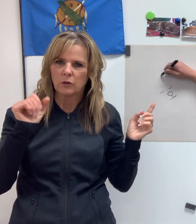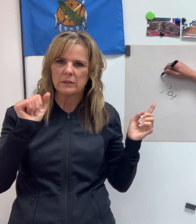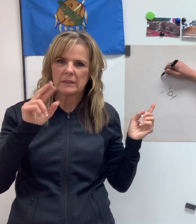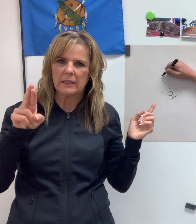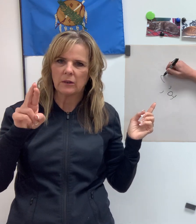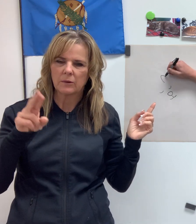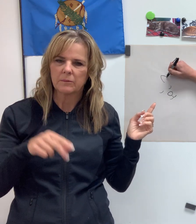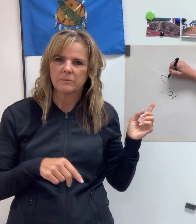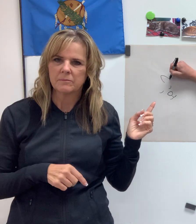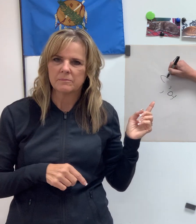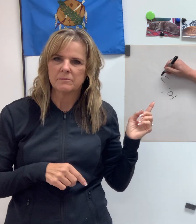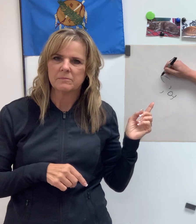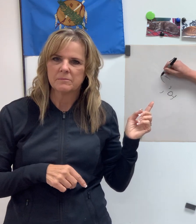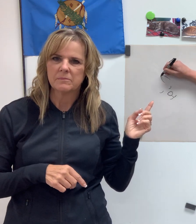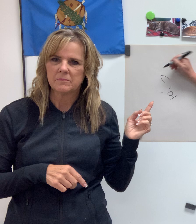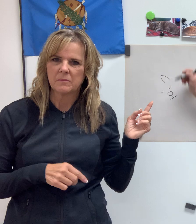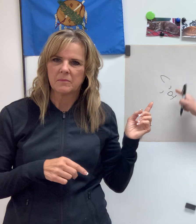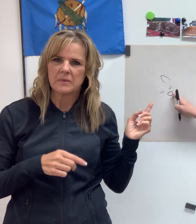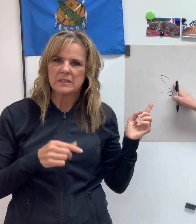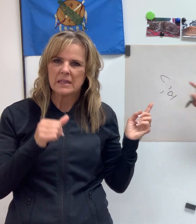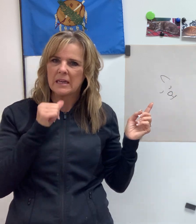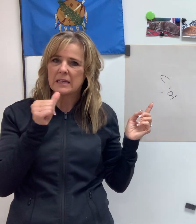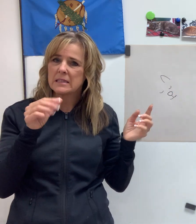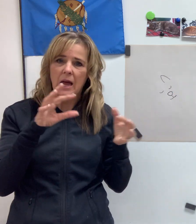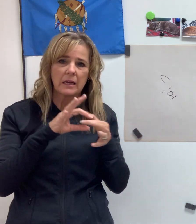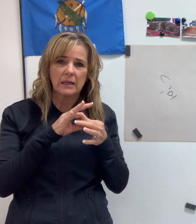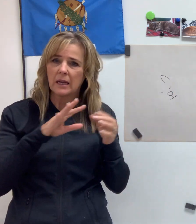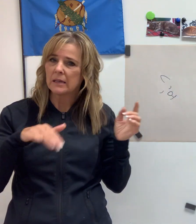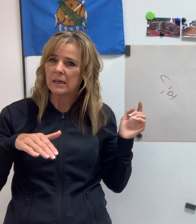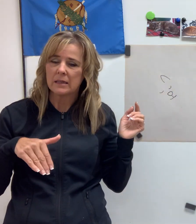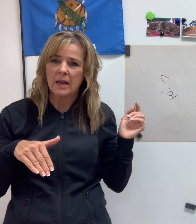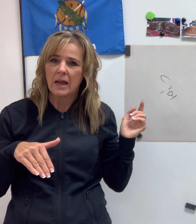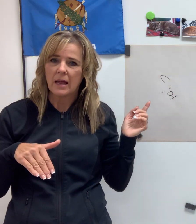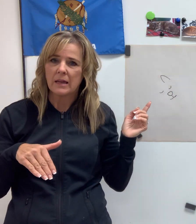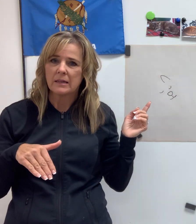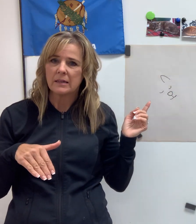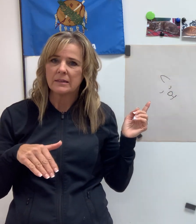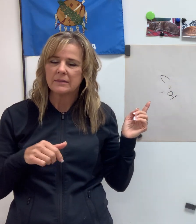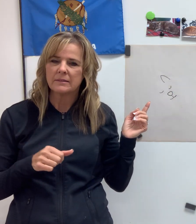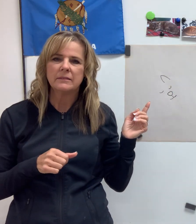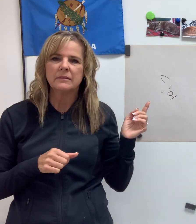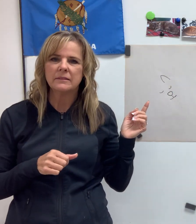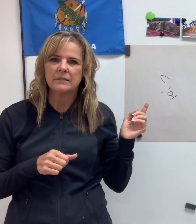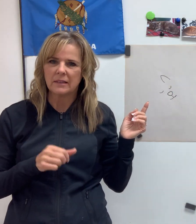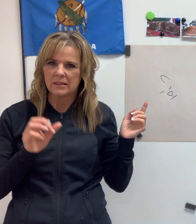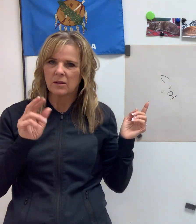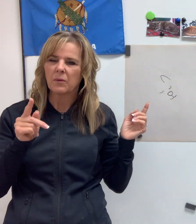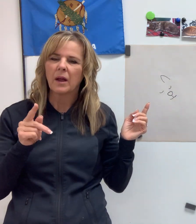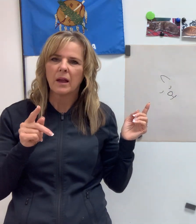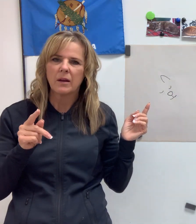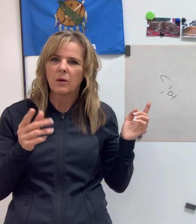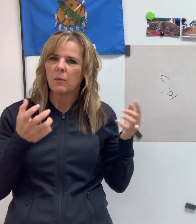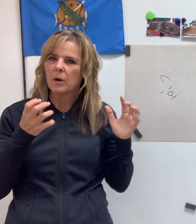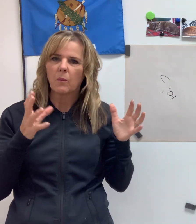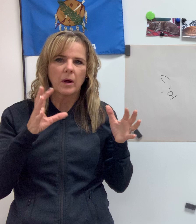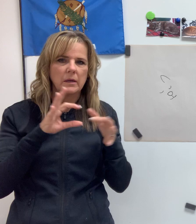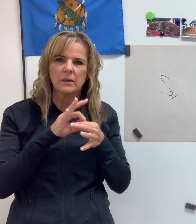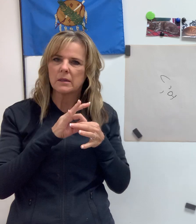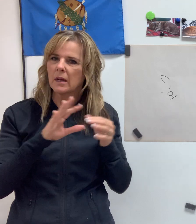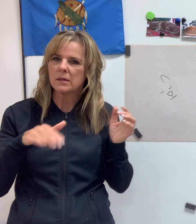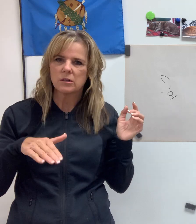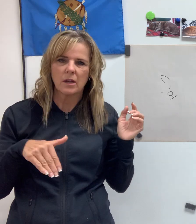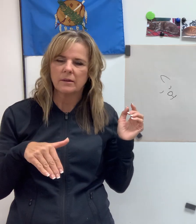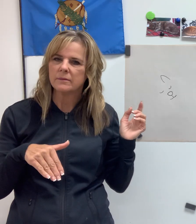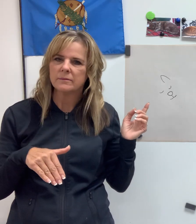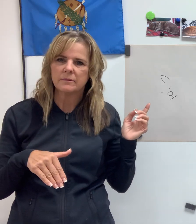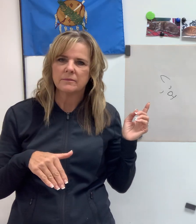up, back down. Look how it's not touching anything, friends. See how it's kind of floating right now? That's okay. We don't want it to touch anything. It should